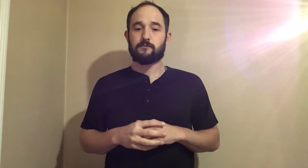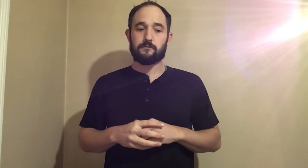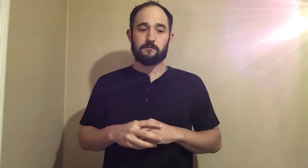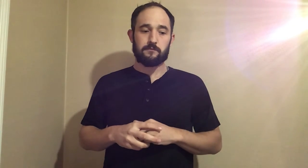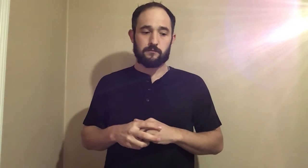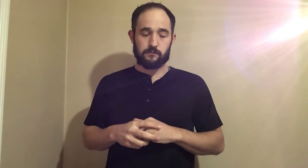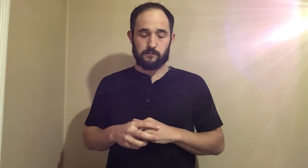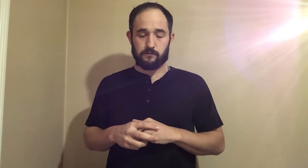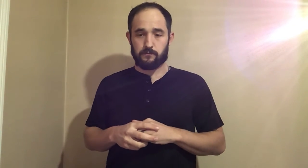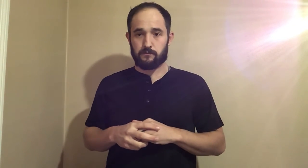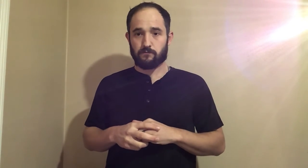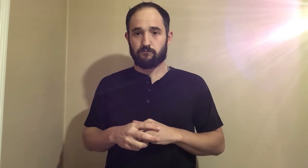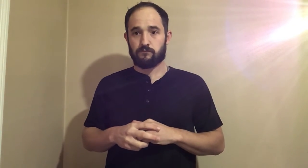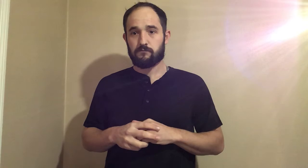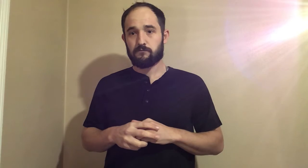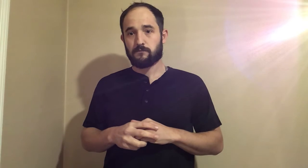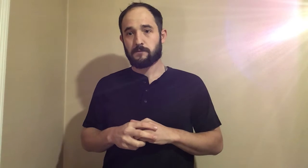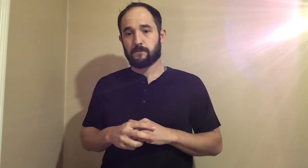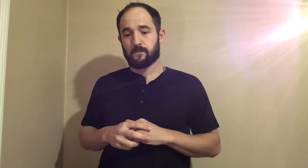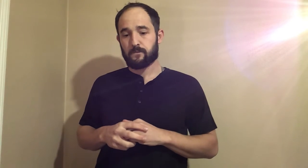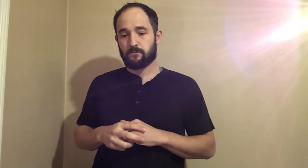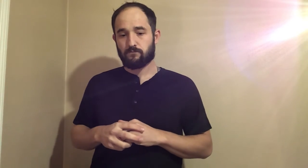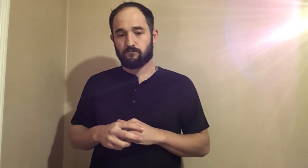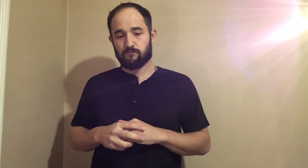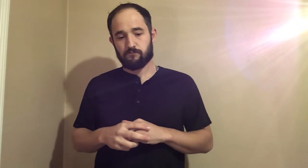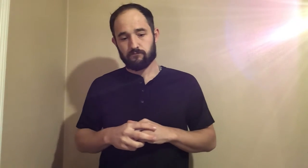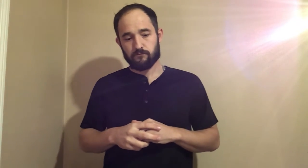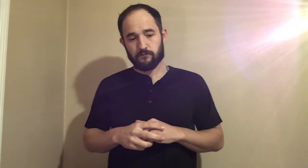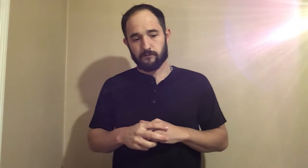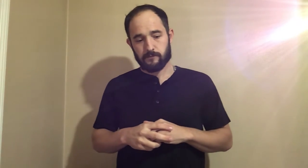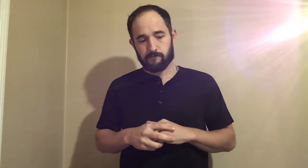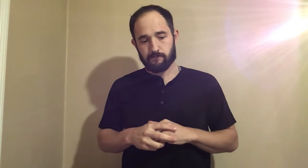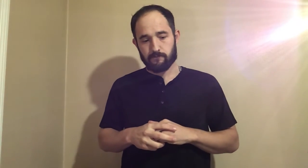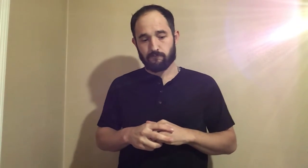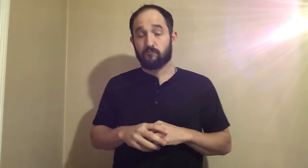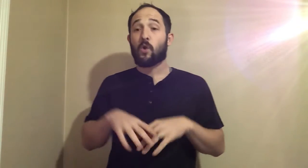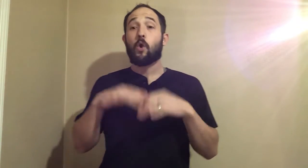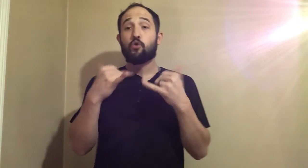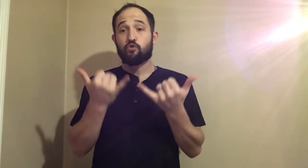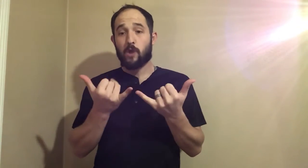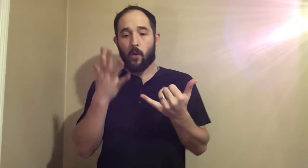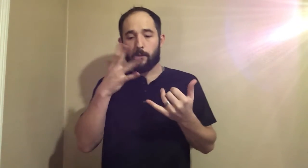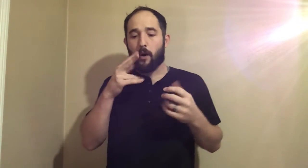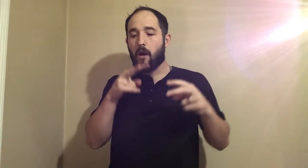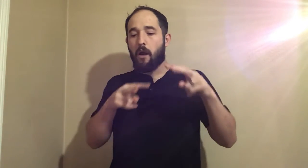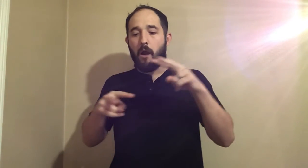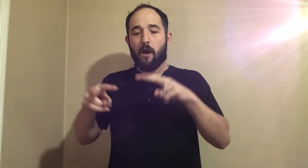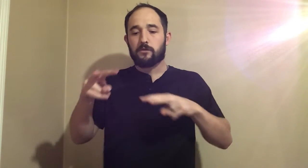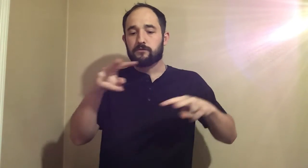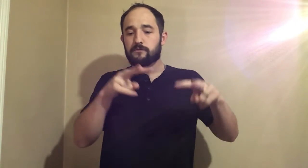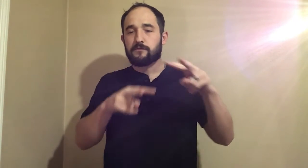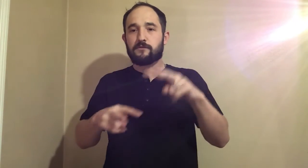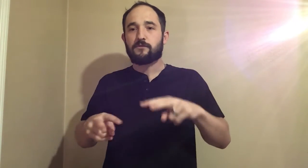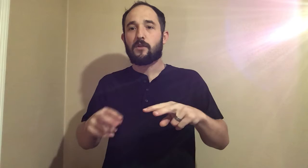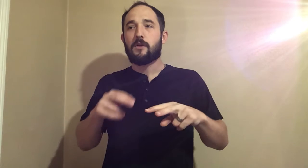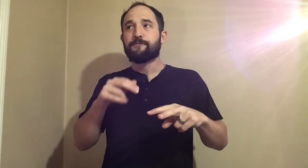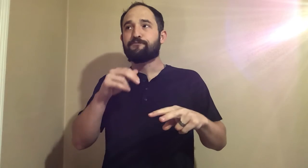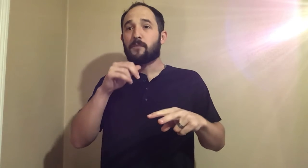here now it's time for you to explore those non-pharmacologic methods of pain management,